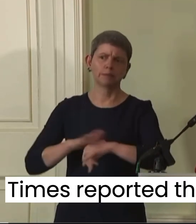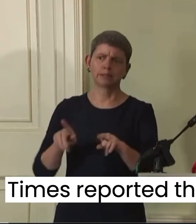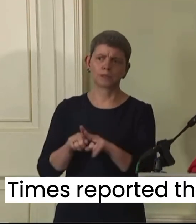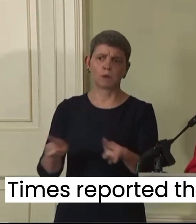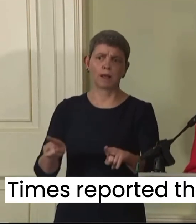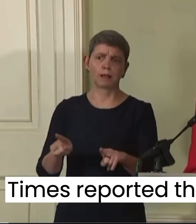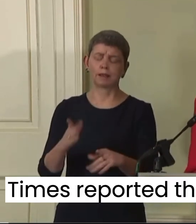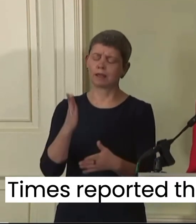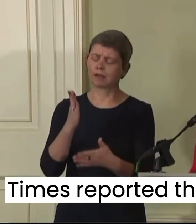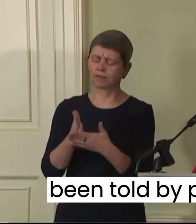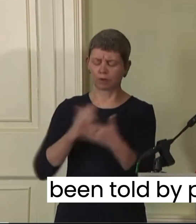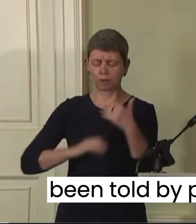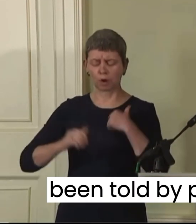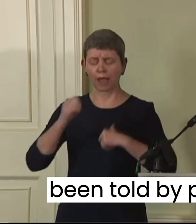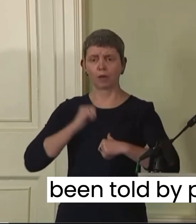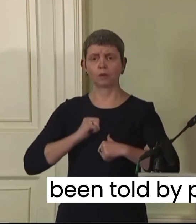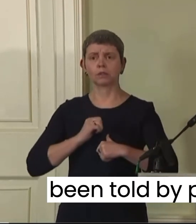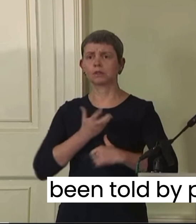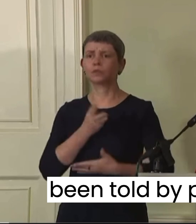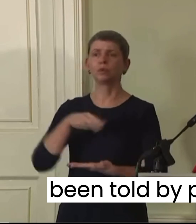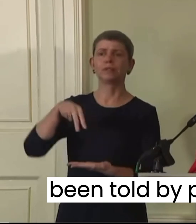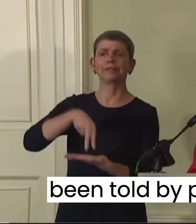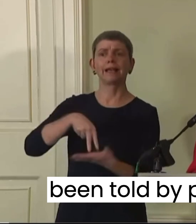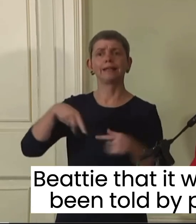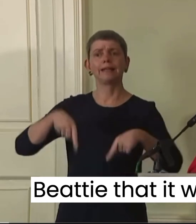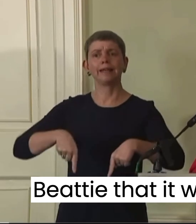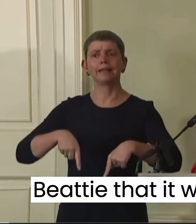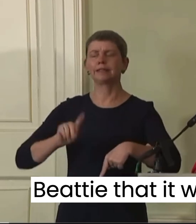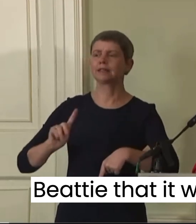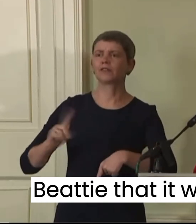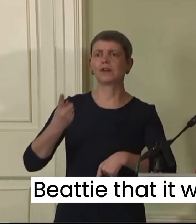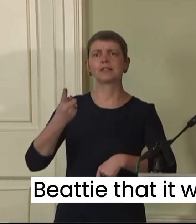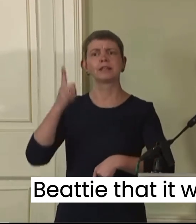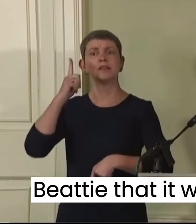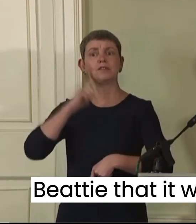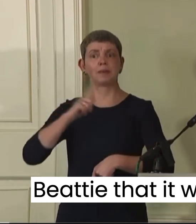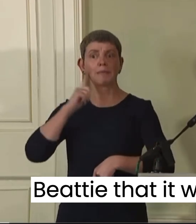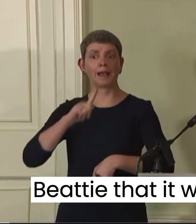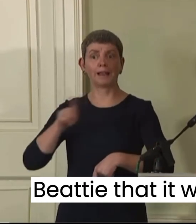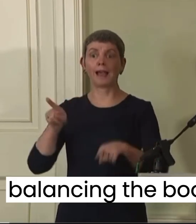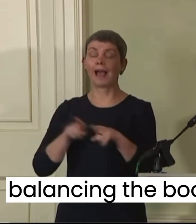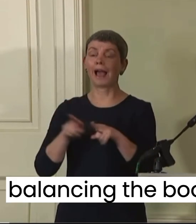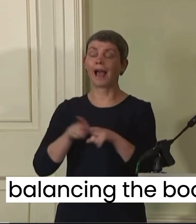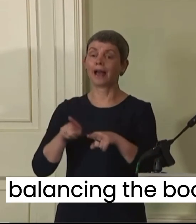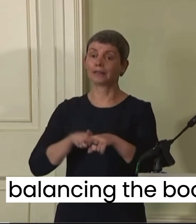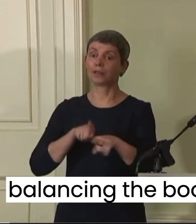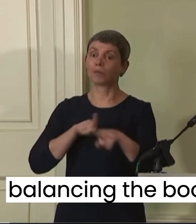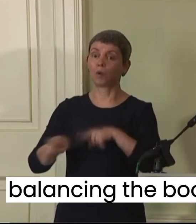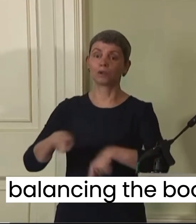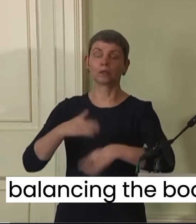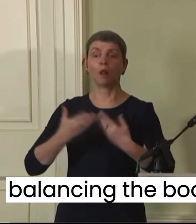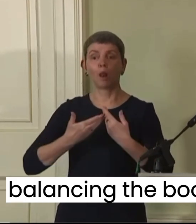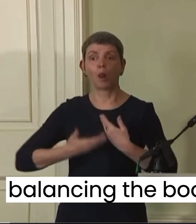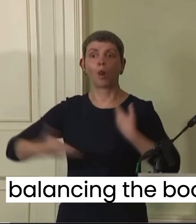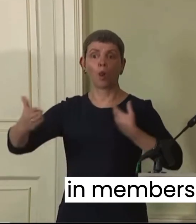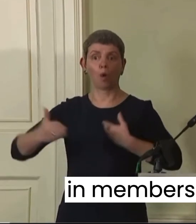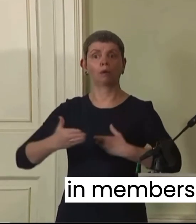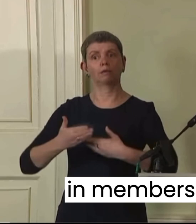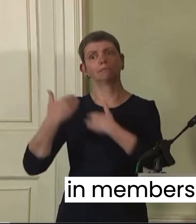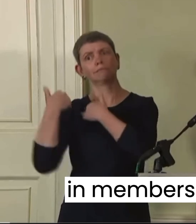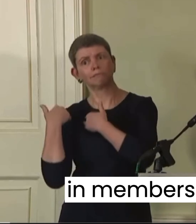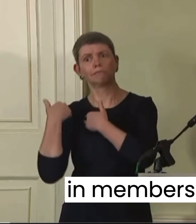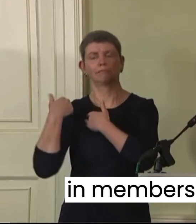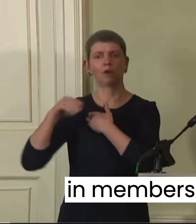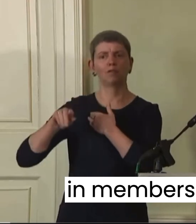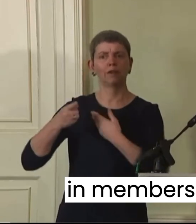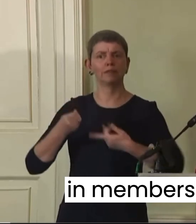reported that the NEC meeting had been told by party treasurer Colin Beattie that it was having difficulty in balancing the books due to the reduction in